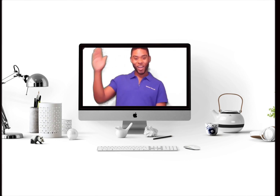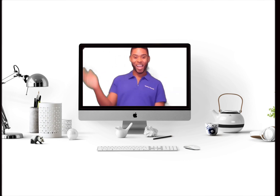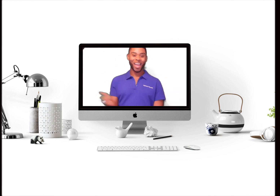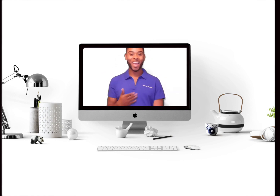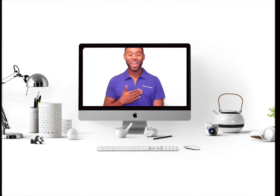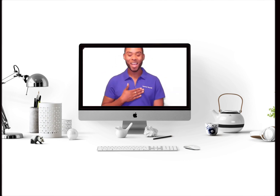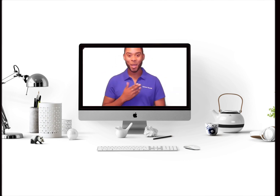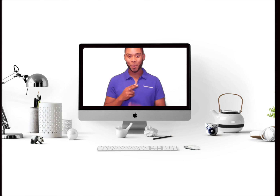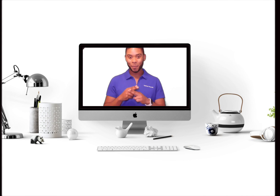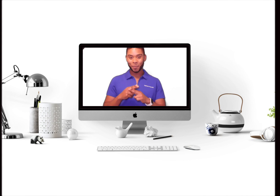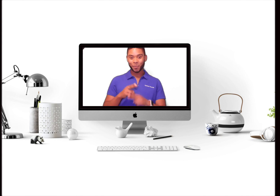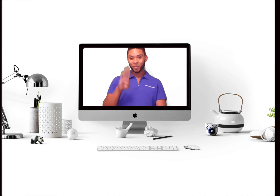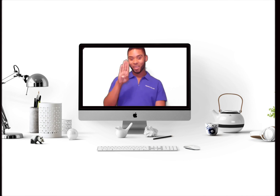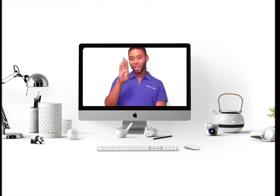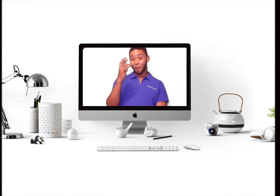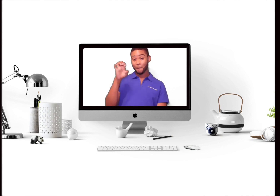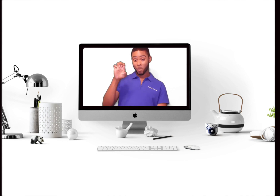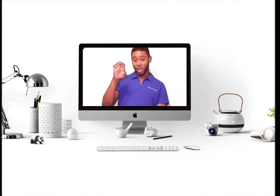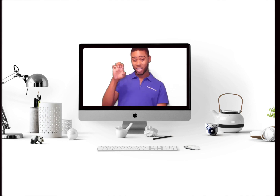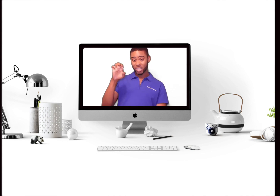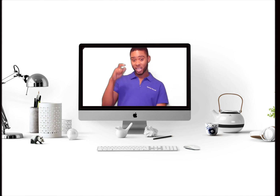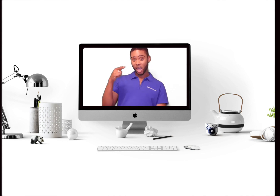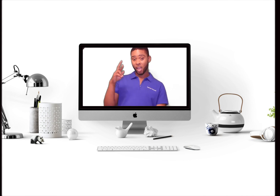Hello, my name is Bryce Green.